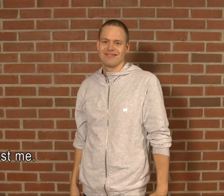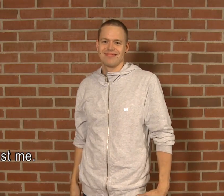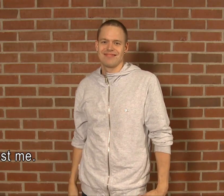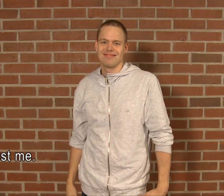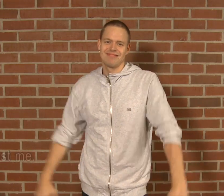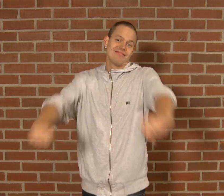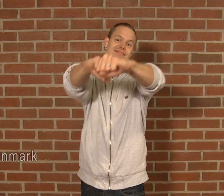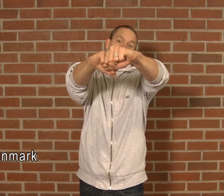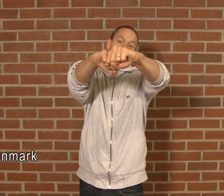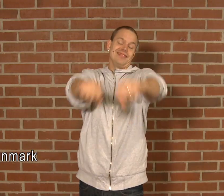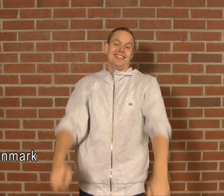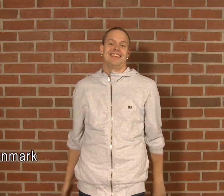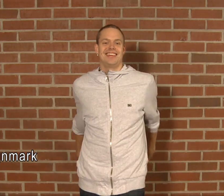And I'll hit it stick to me